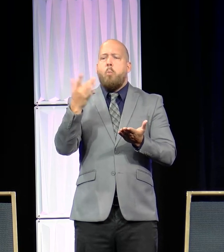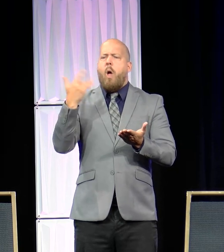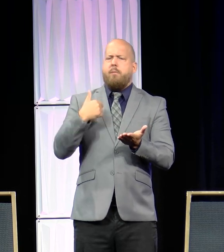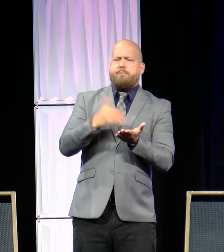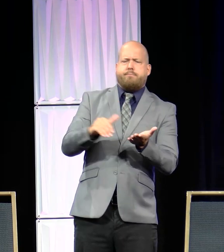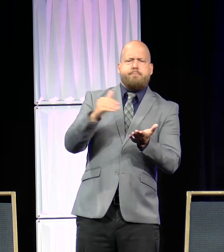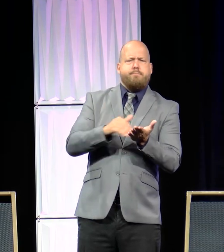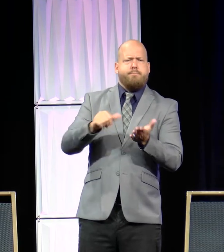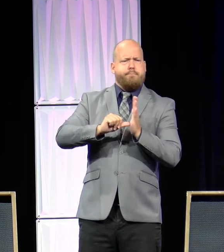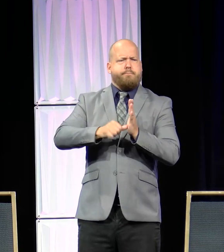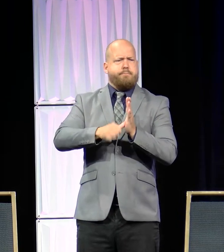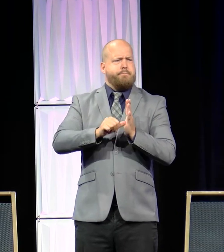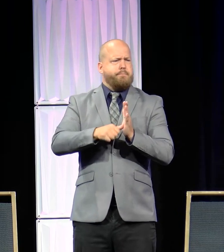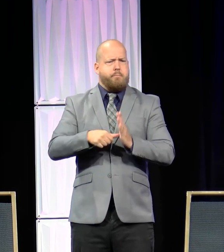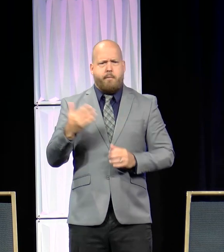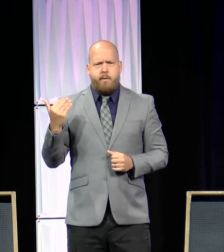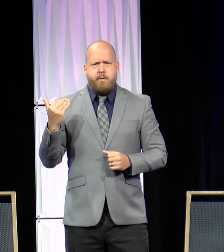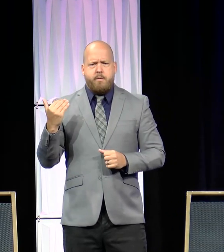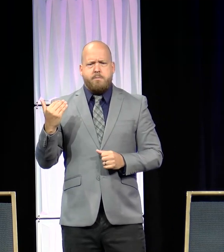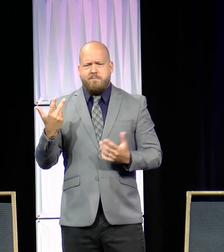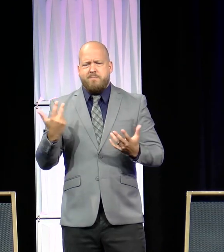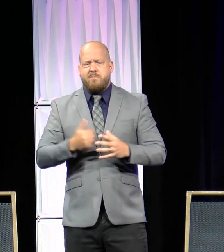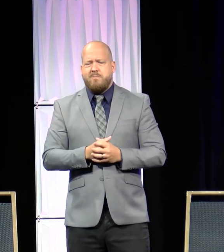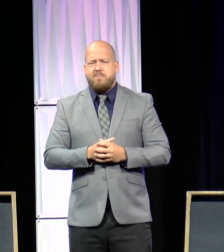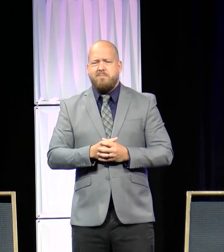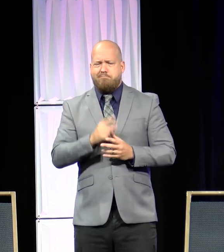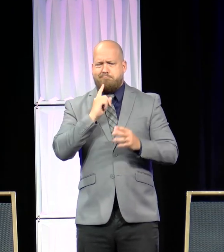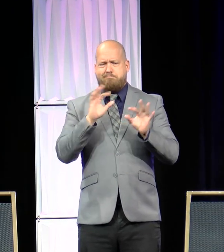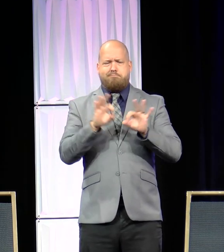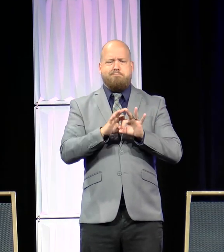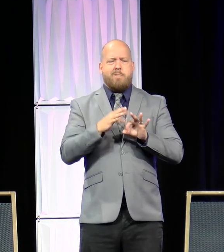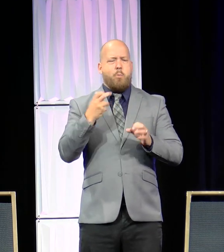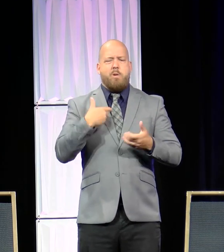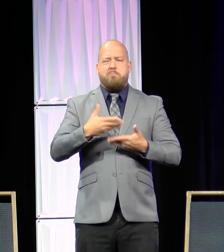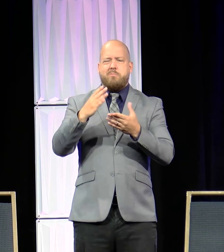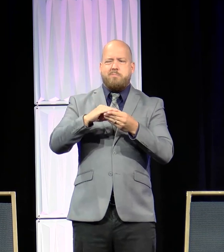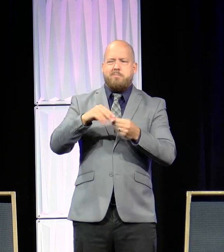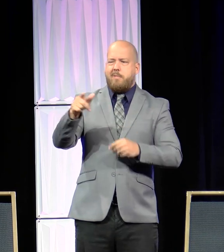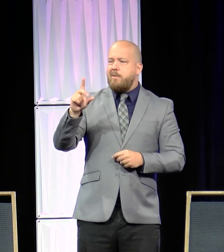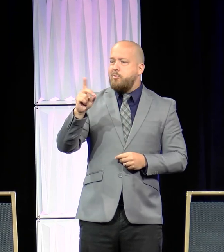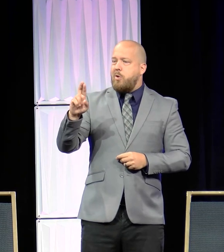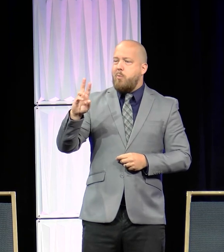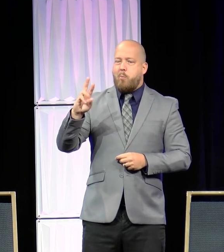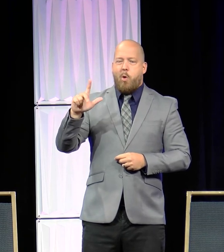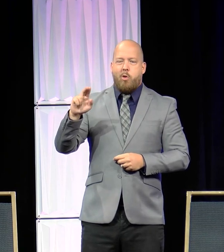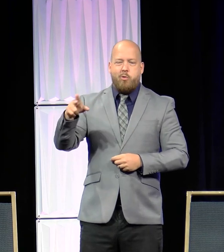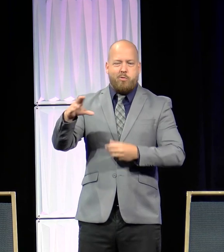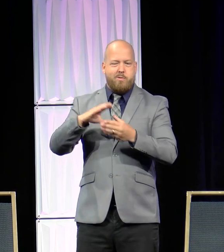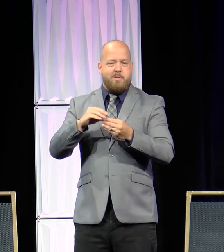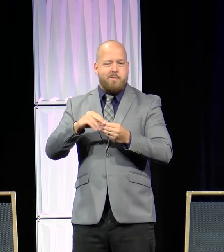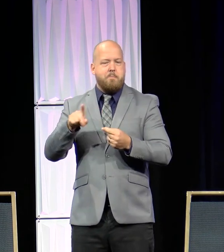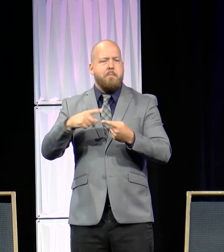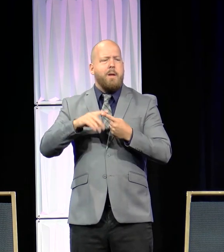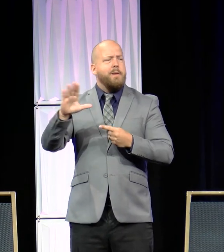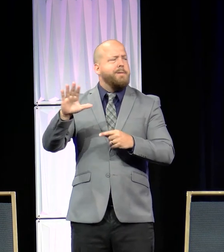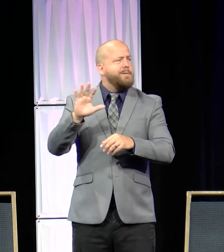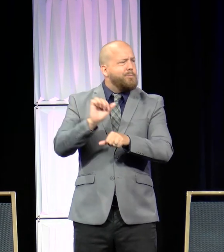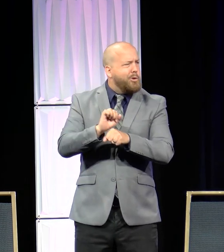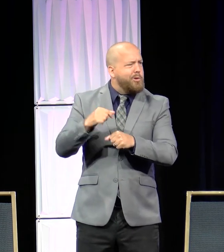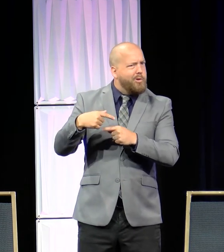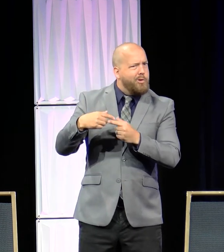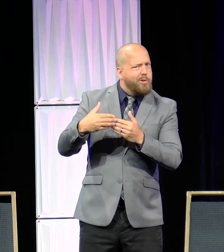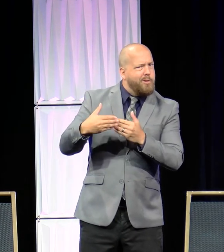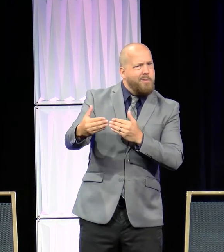Dr. Allen was at and how that resonates for me in our work and how that leadership to do it this way,